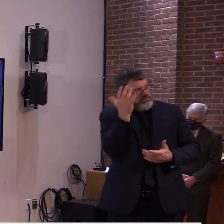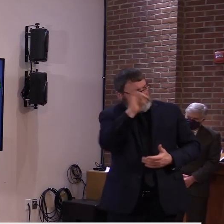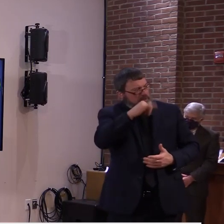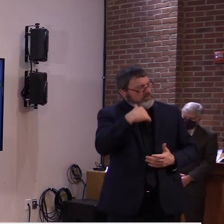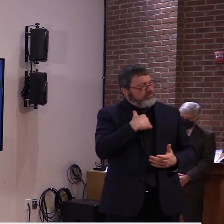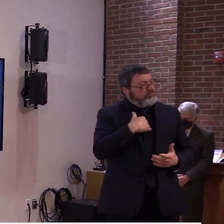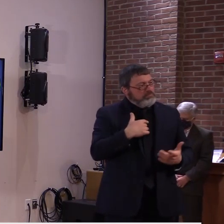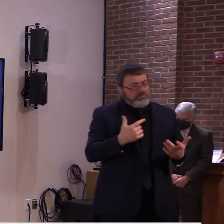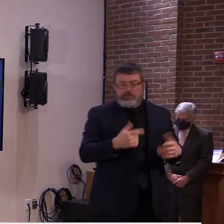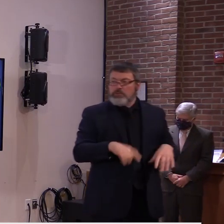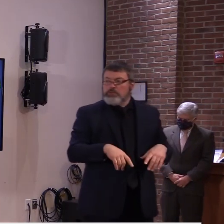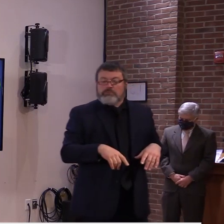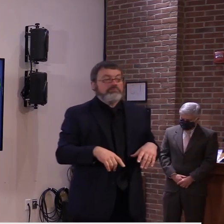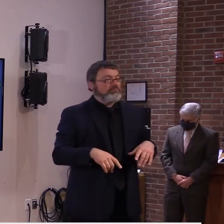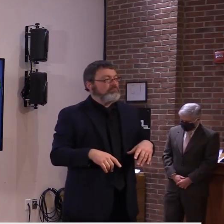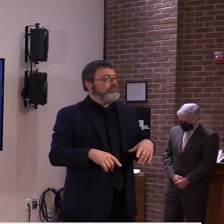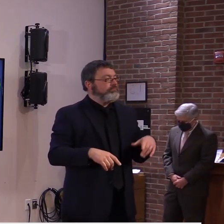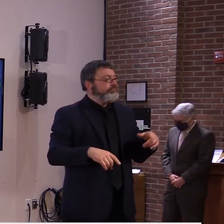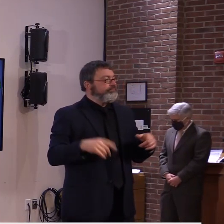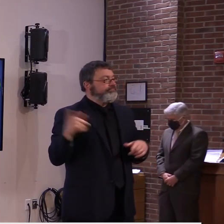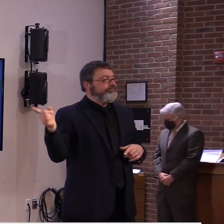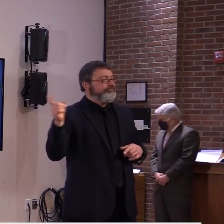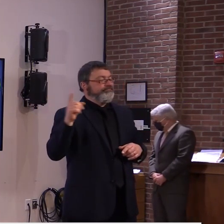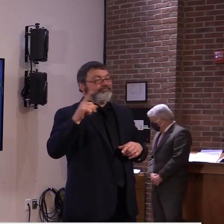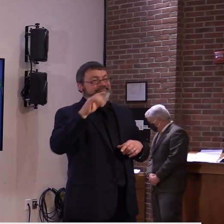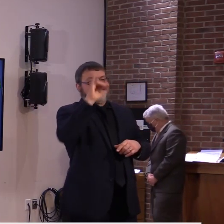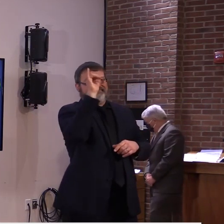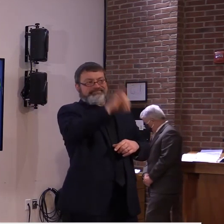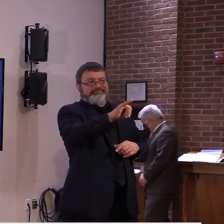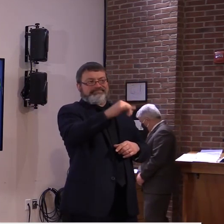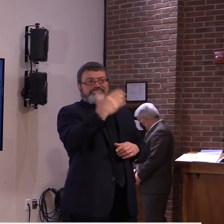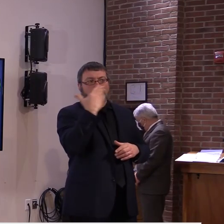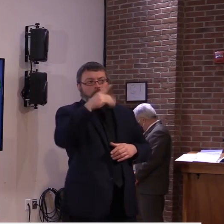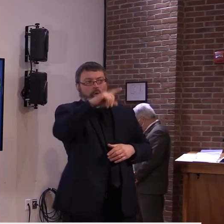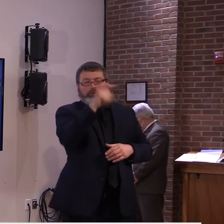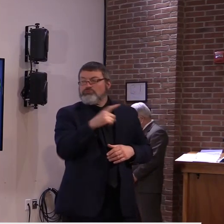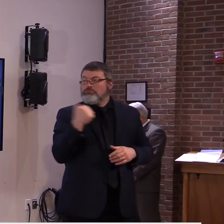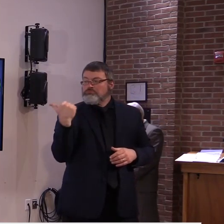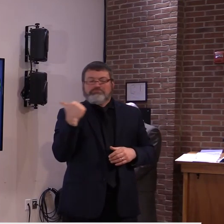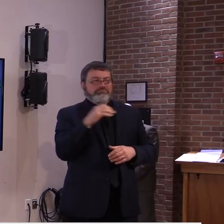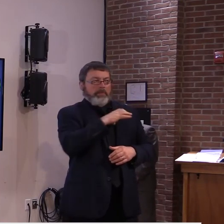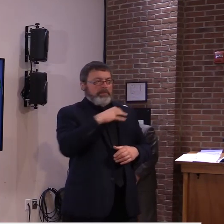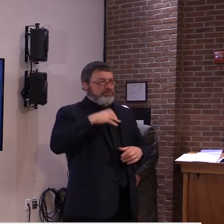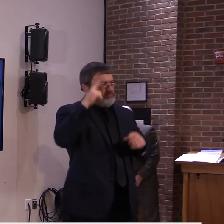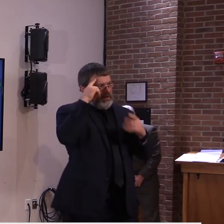might have already been isolated somewhat as before COVID, but certainly are more isolated now.